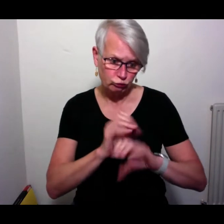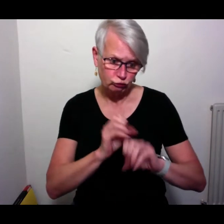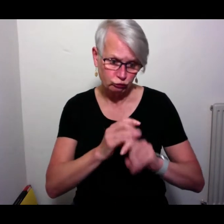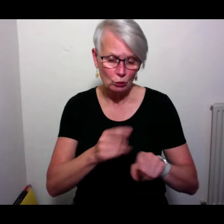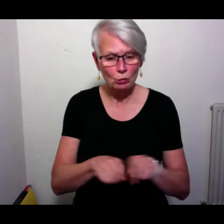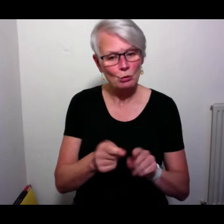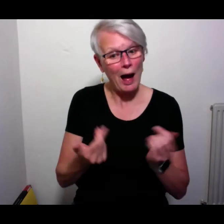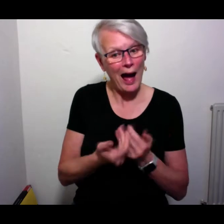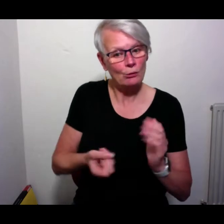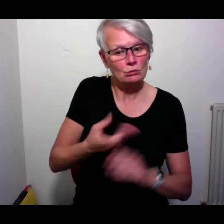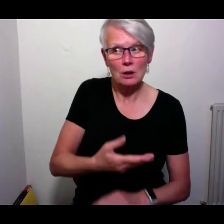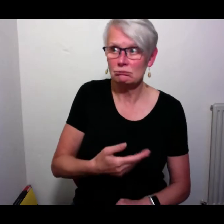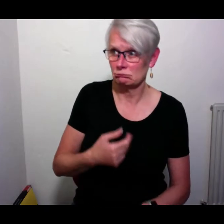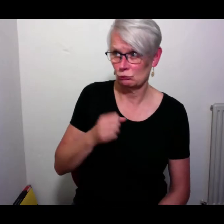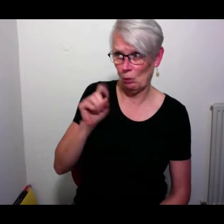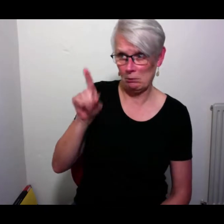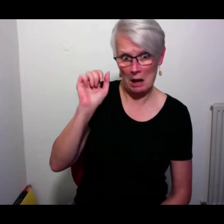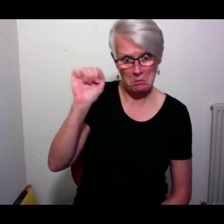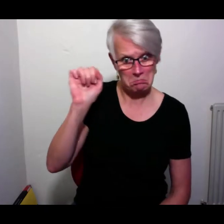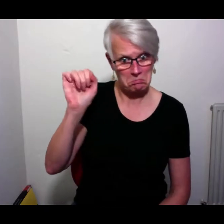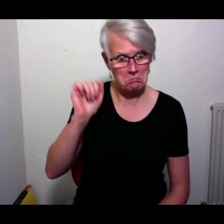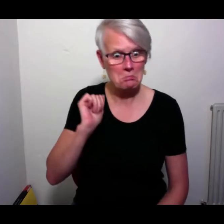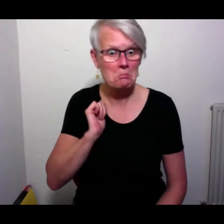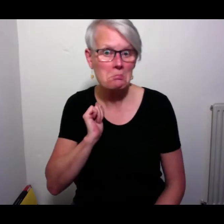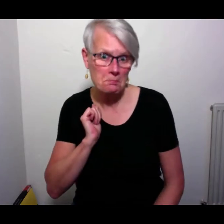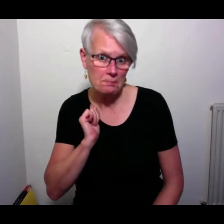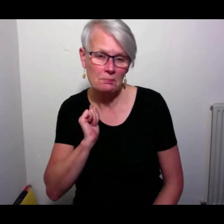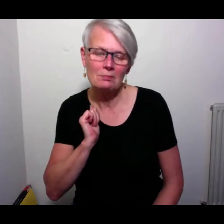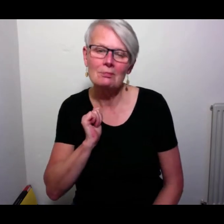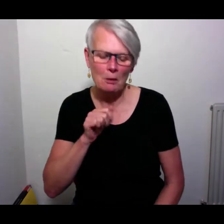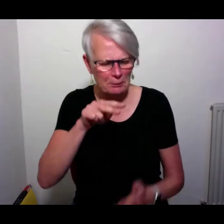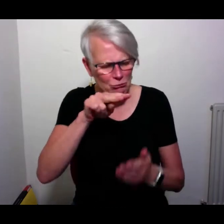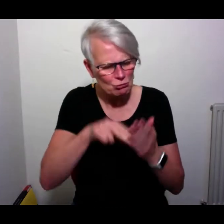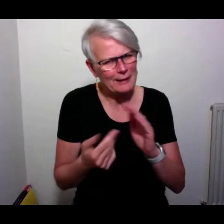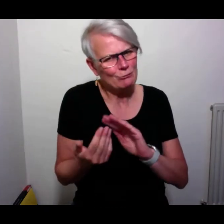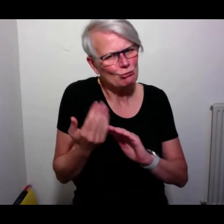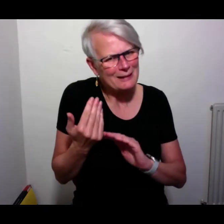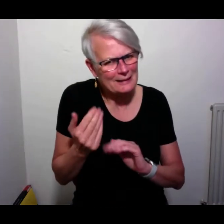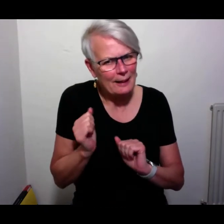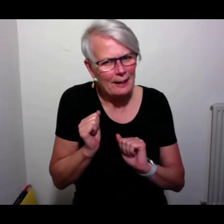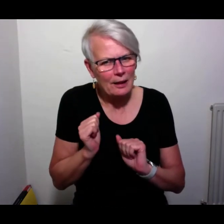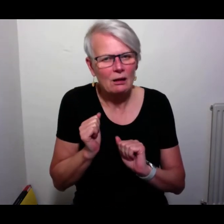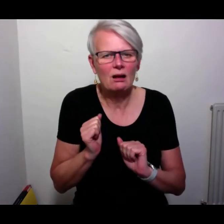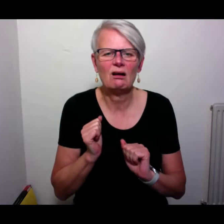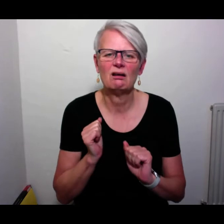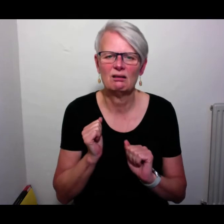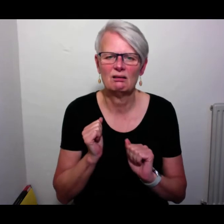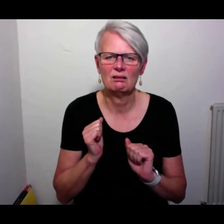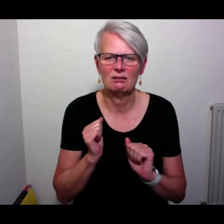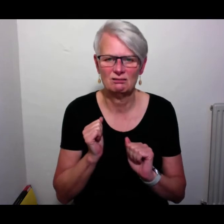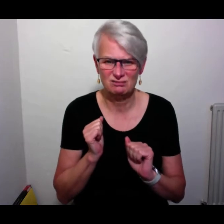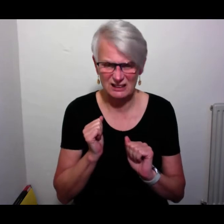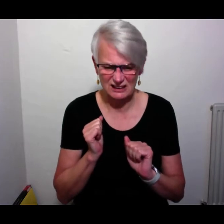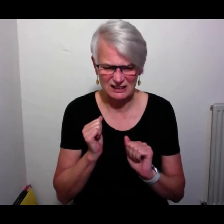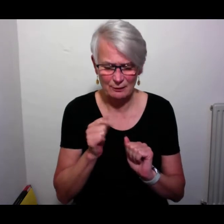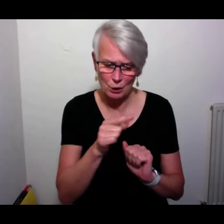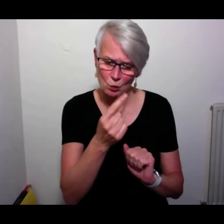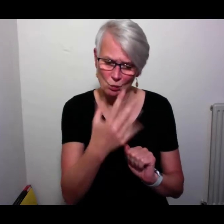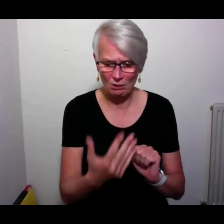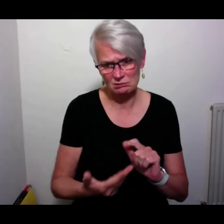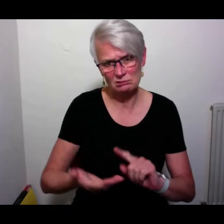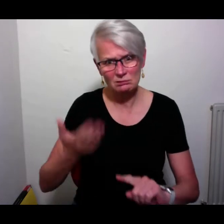say it. Don't blame you. We read in a recent piece, that you once